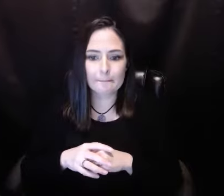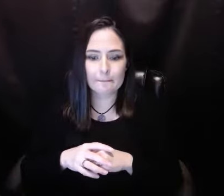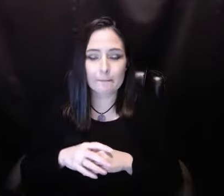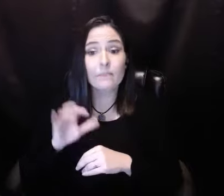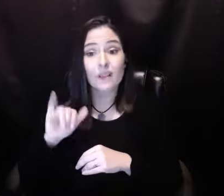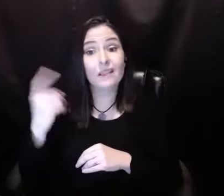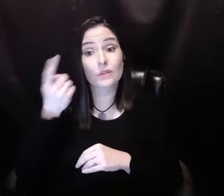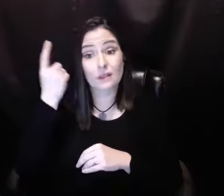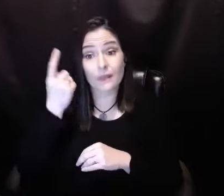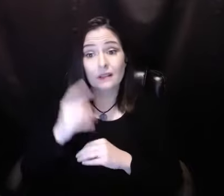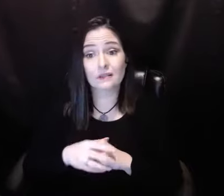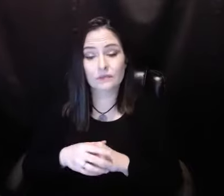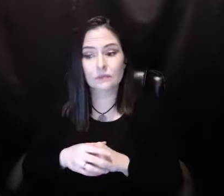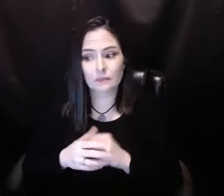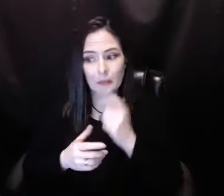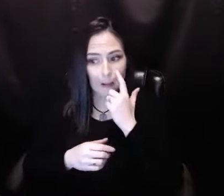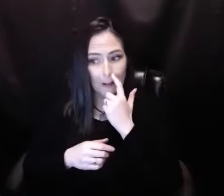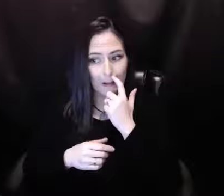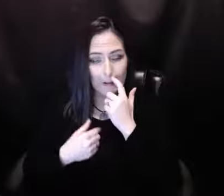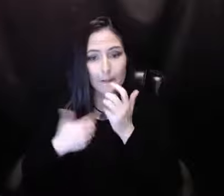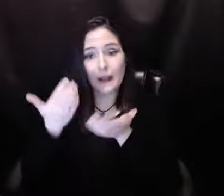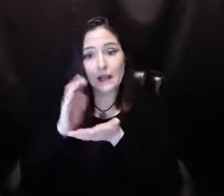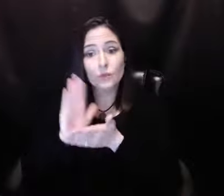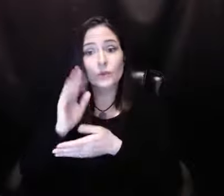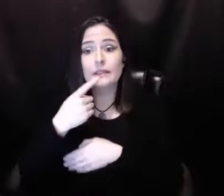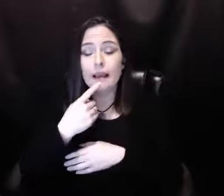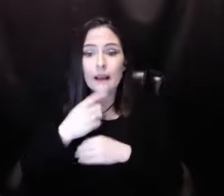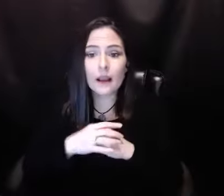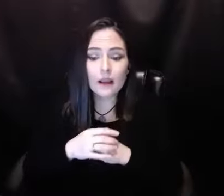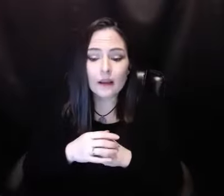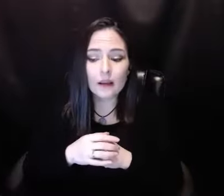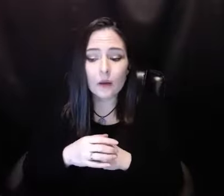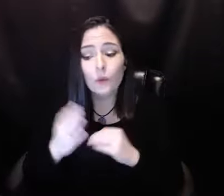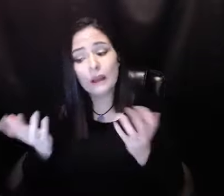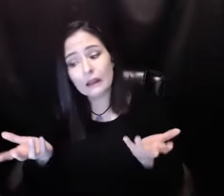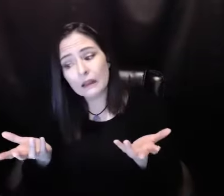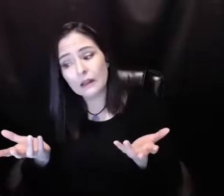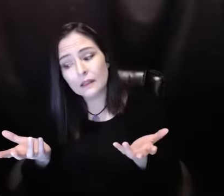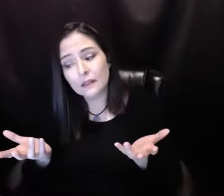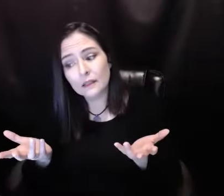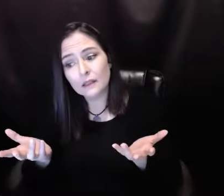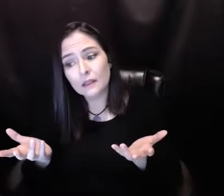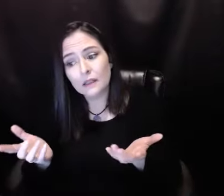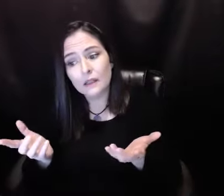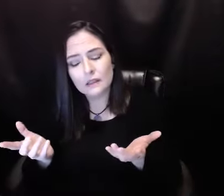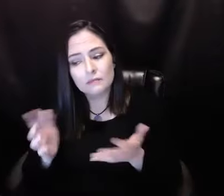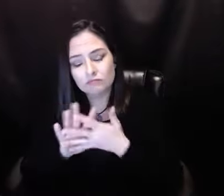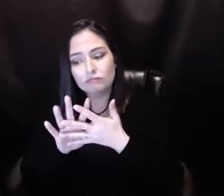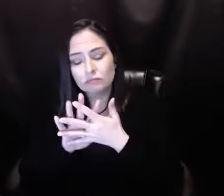Um, and that was something. My husband would say, "Well, when we finish the job, and